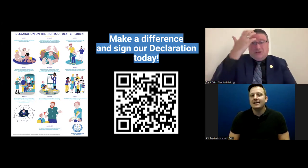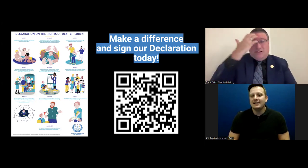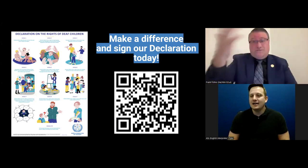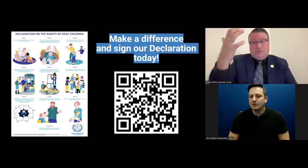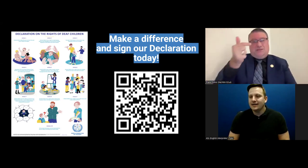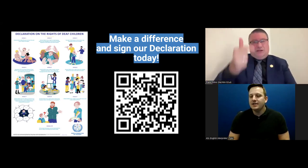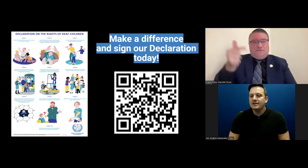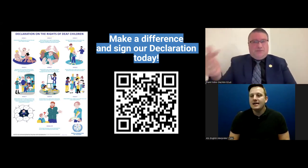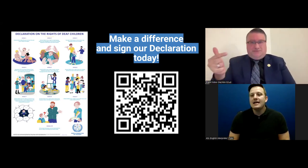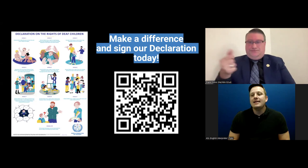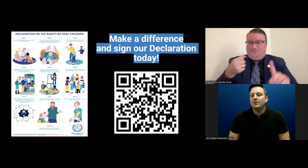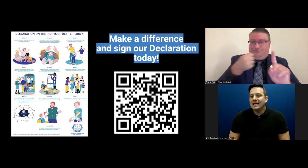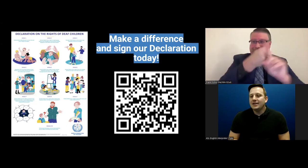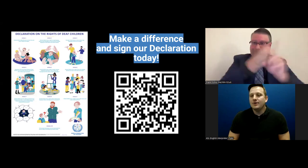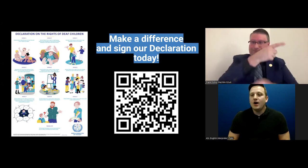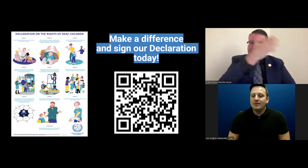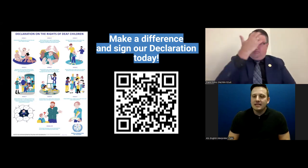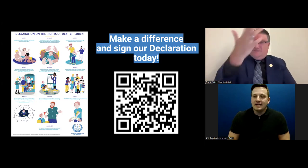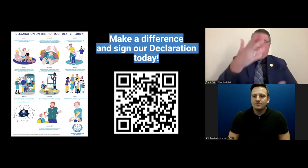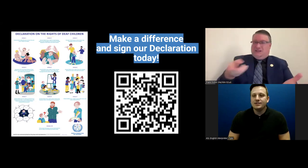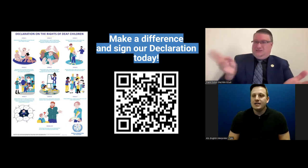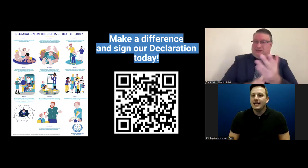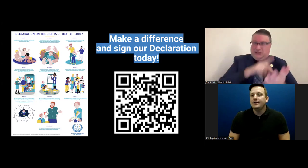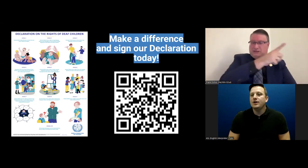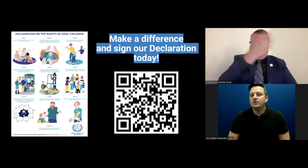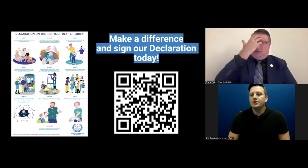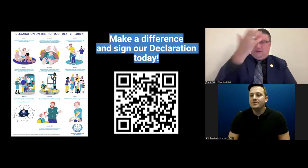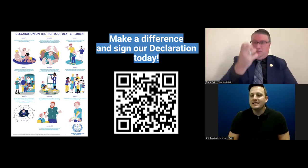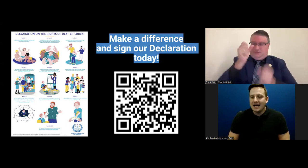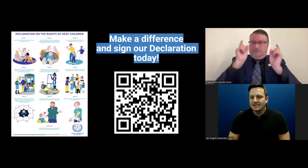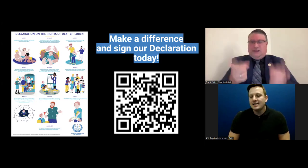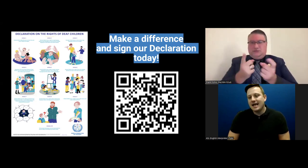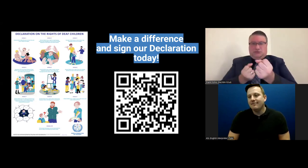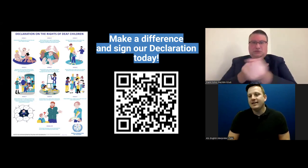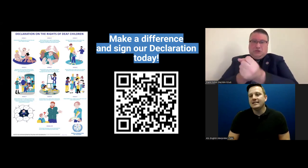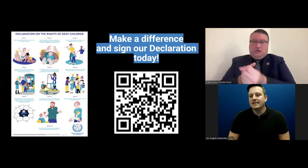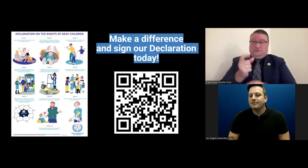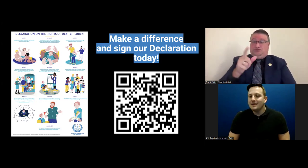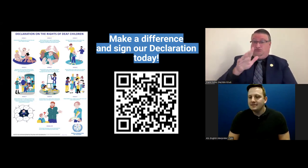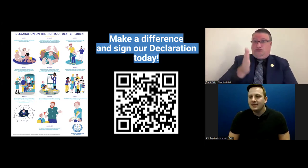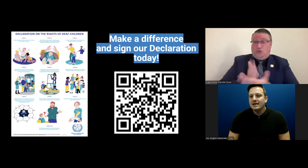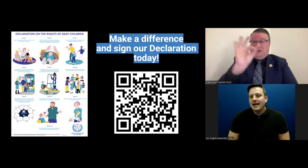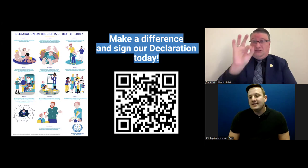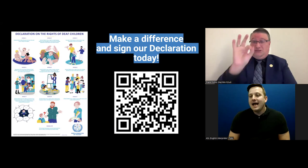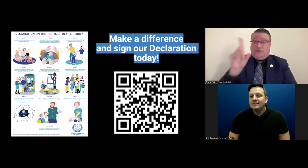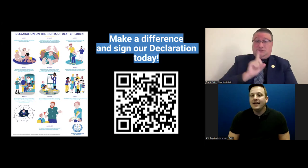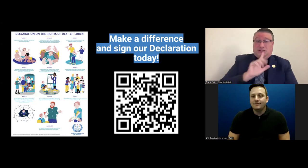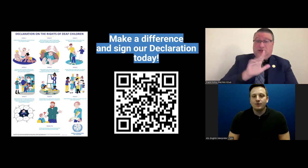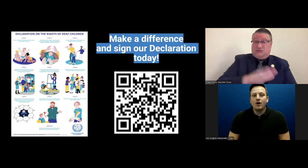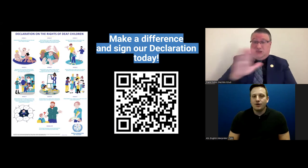the declaration. That will get you a copy of the declaration, and you can also use that to advocate to government and to advocate for the